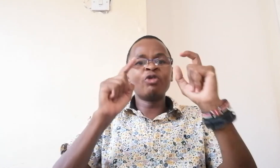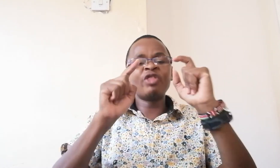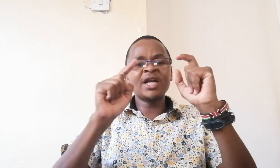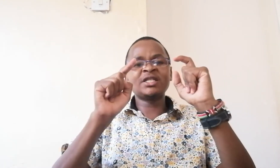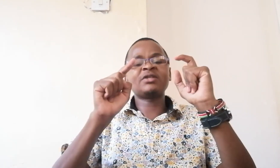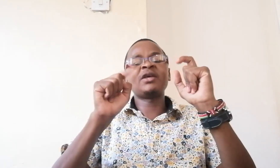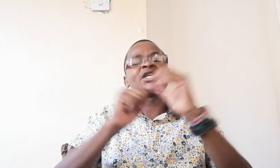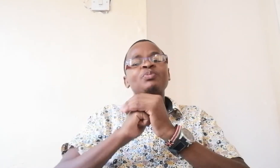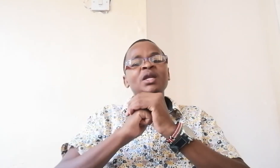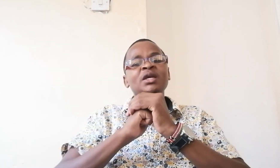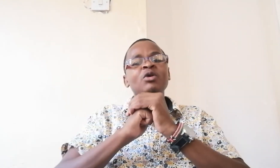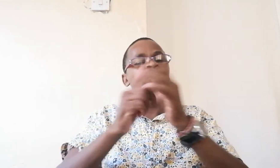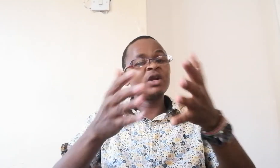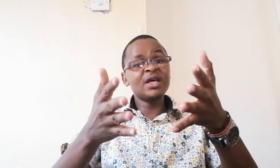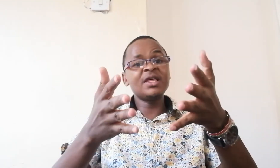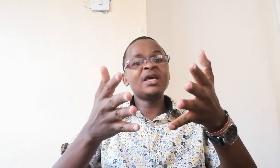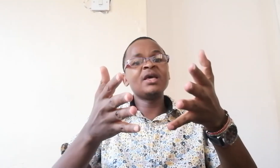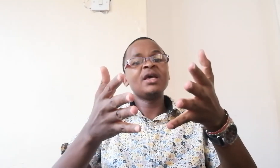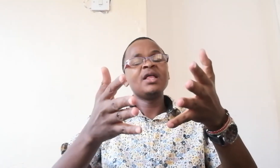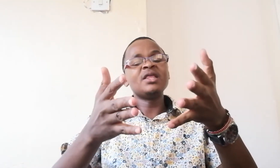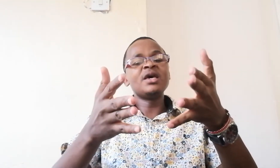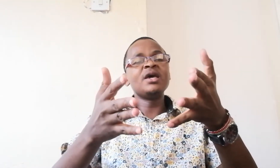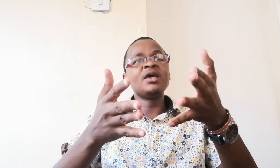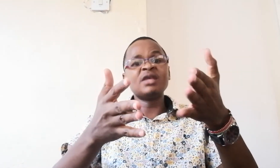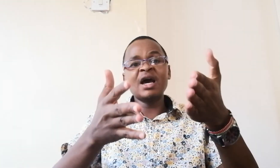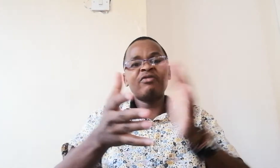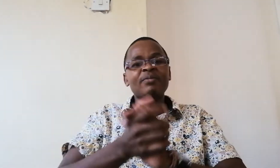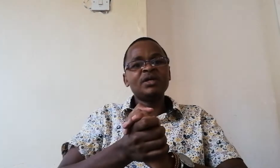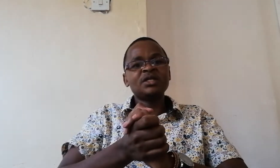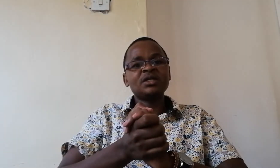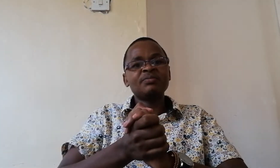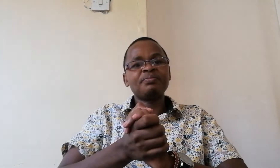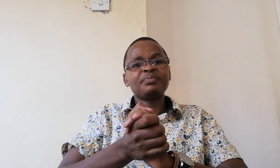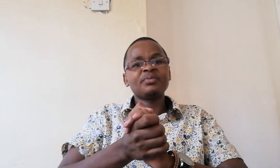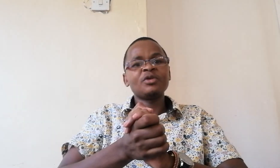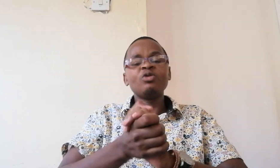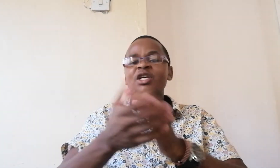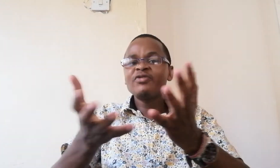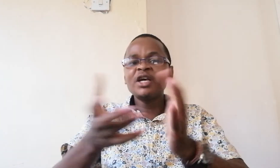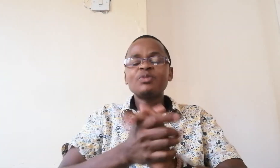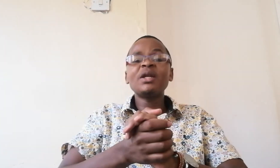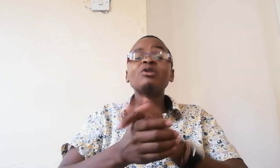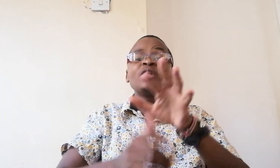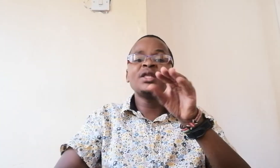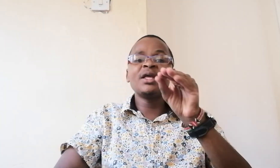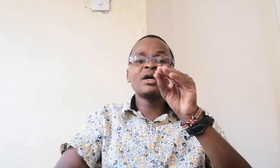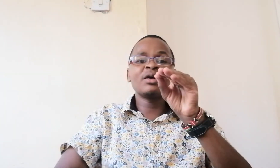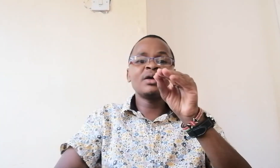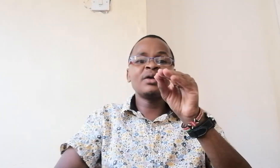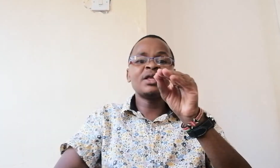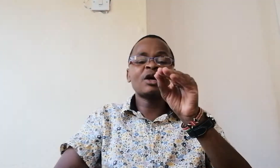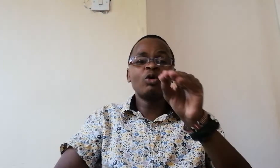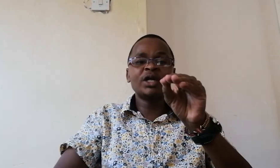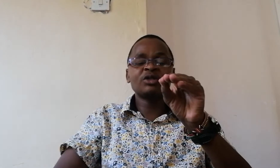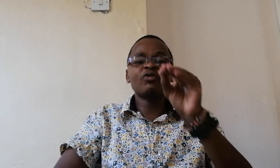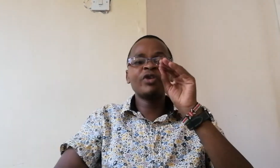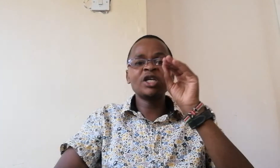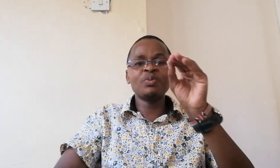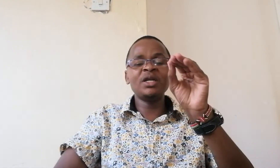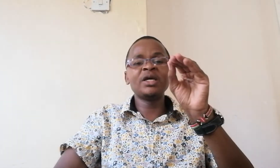that figure spelling, or rather the alphabets? You just figure spell. Actually, the context of figure spelling